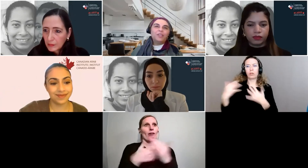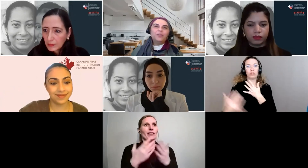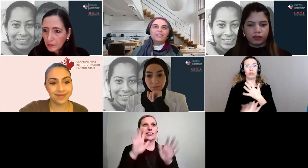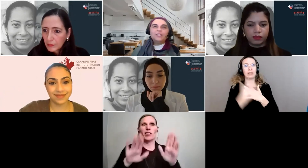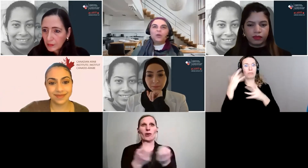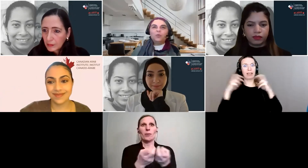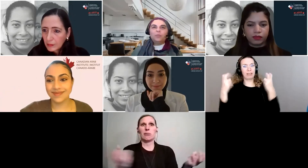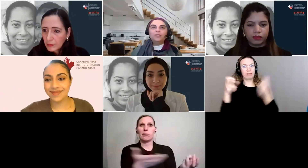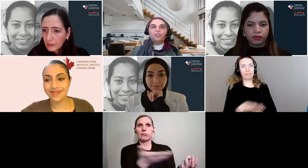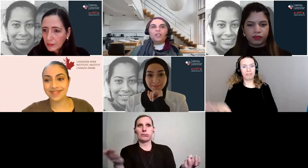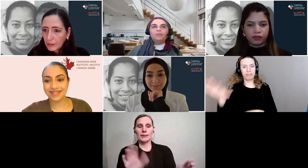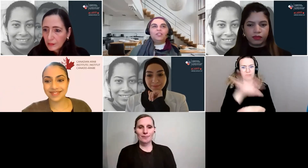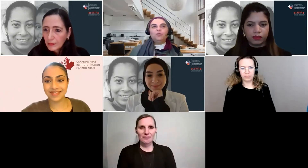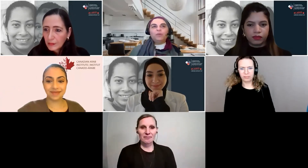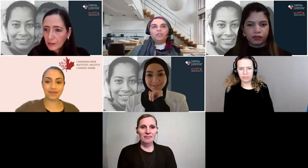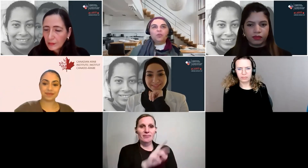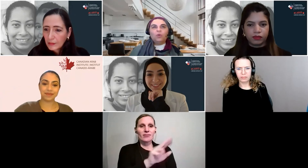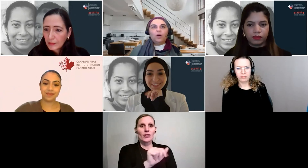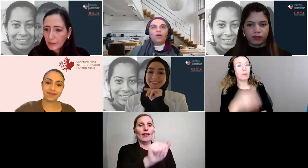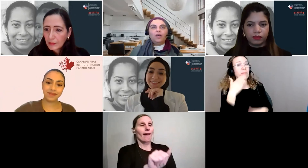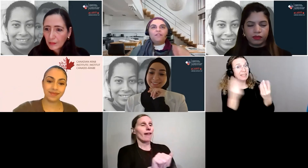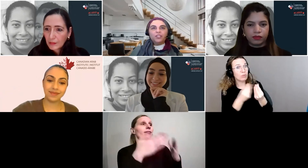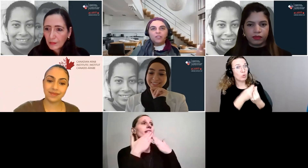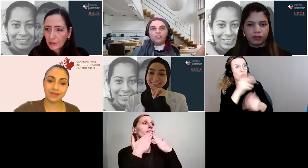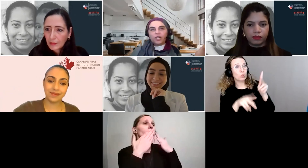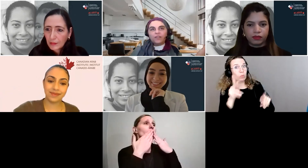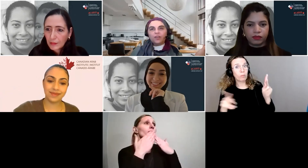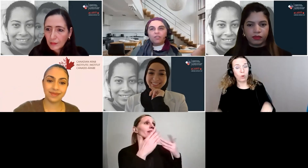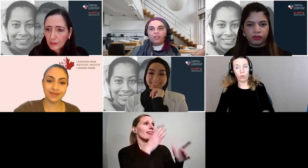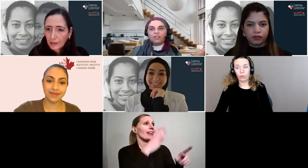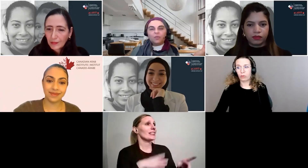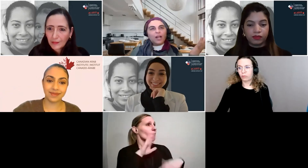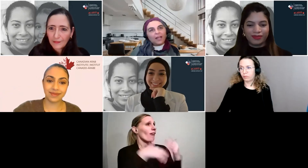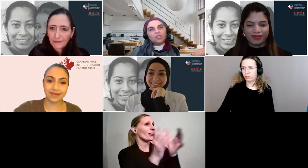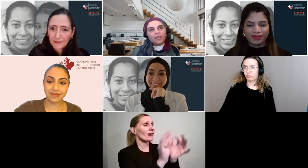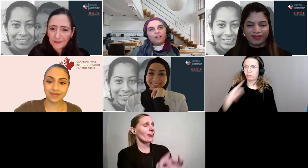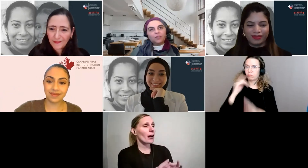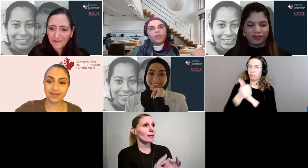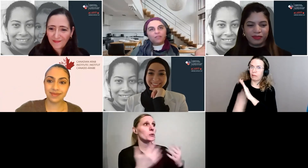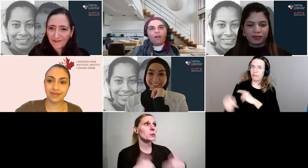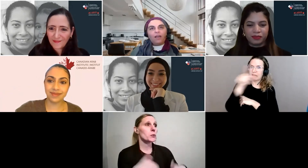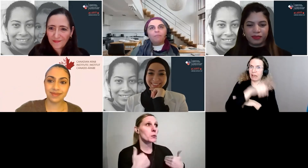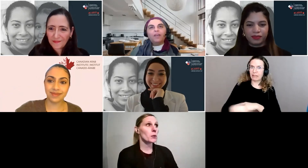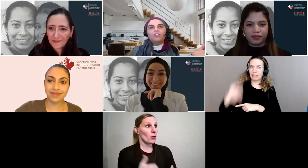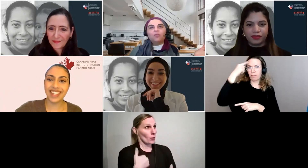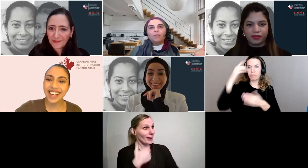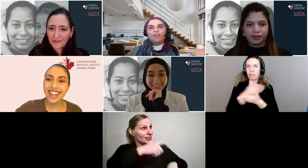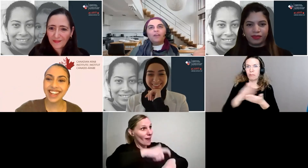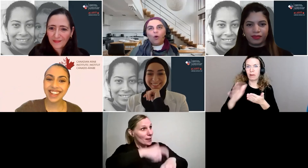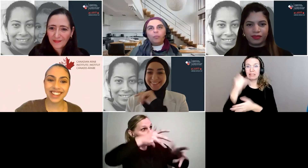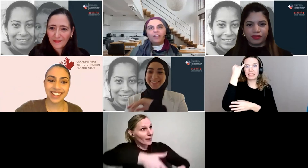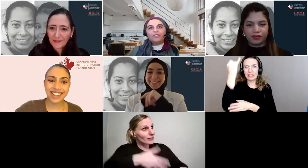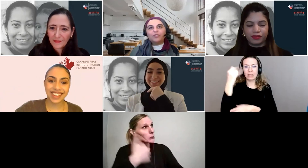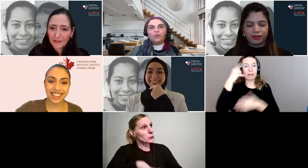Well, thank you, ladies, so much. I mean, you've been so efficient in sharing your thoughts that we're actually left with time. So I'm